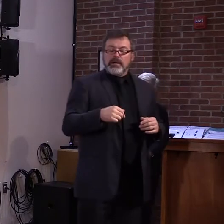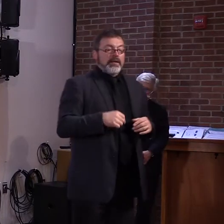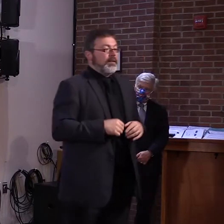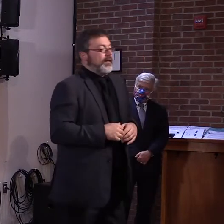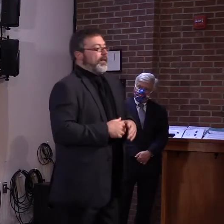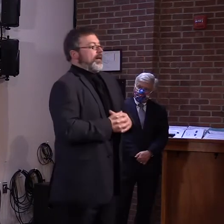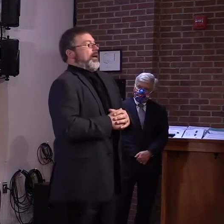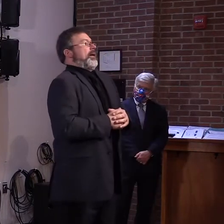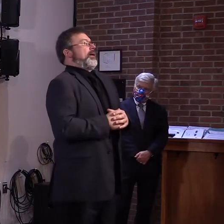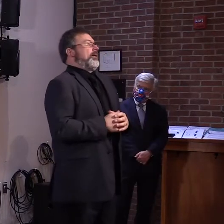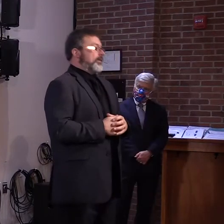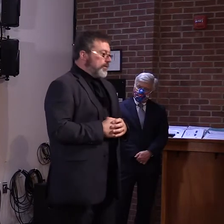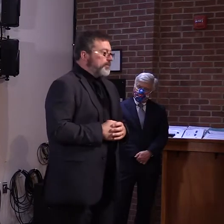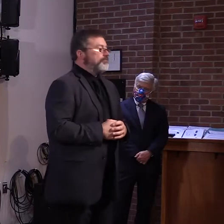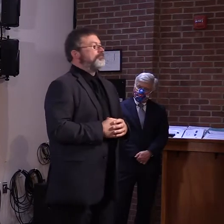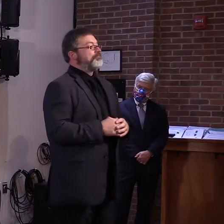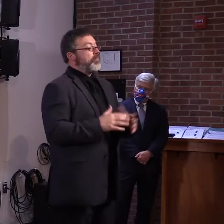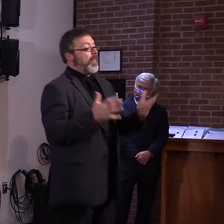we would do,